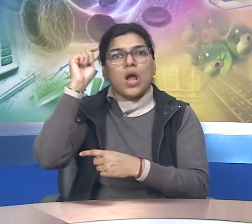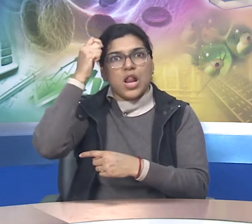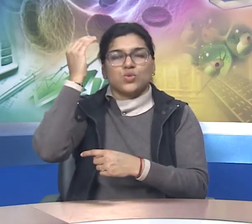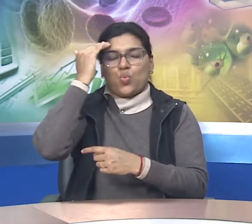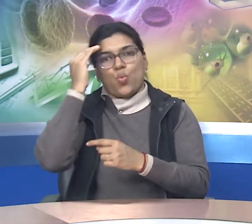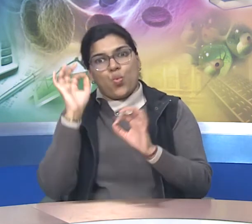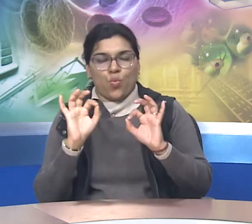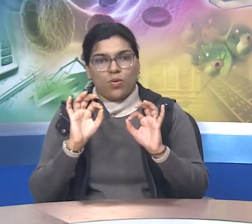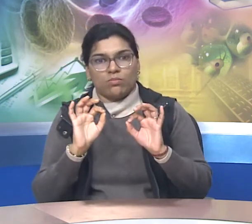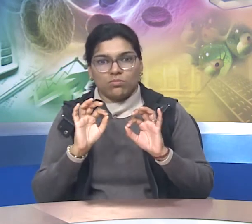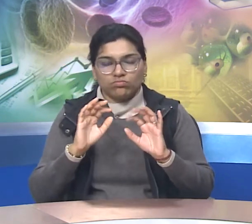The head of the